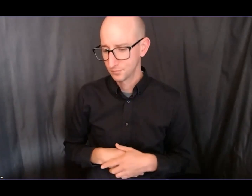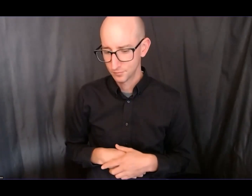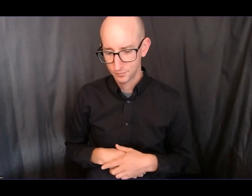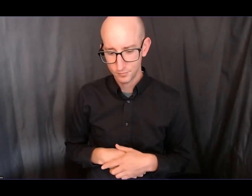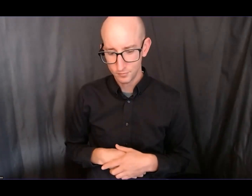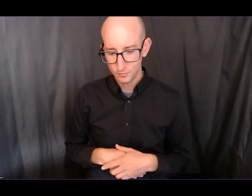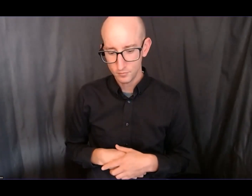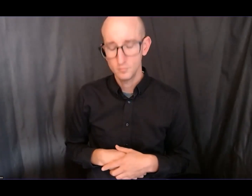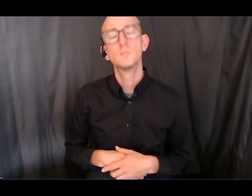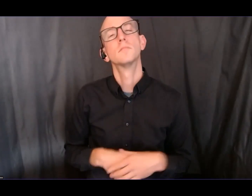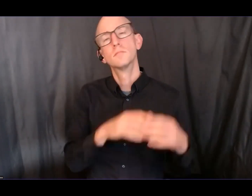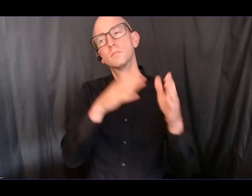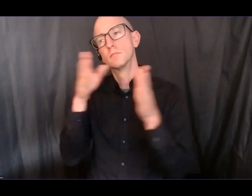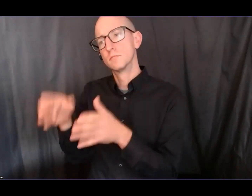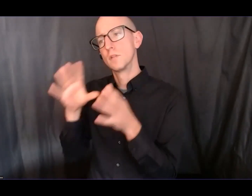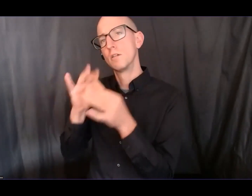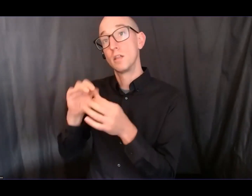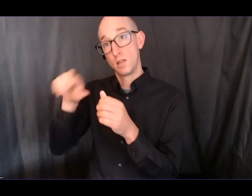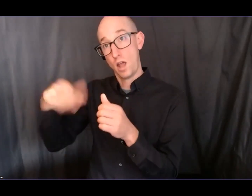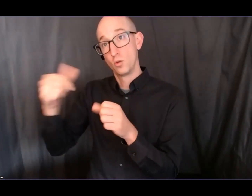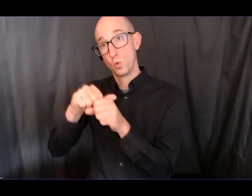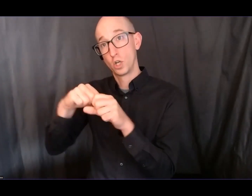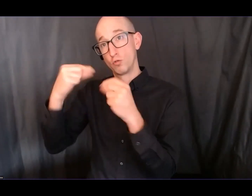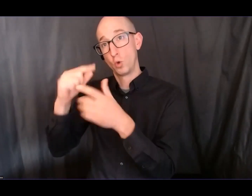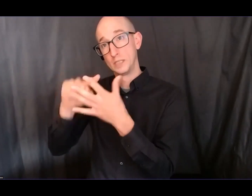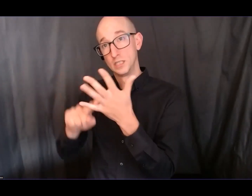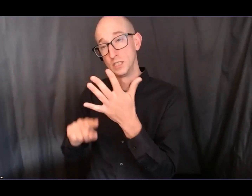Around the other working groups, I guess